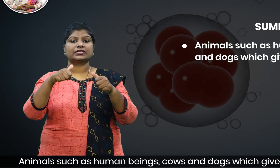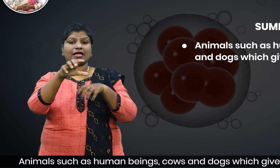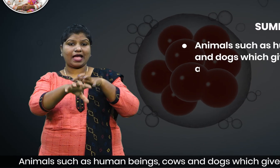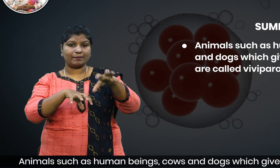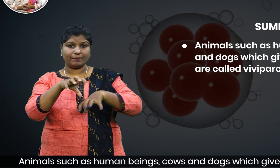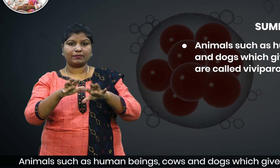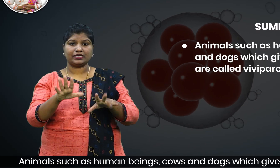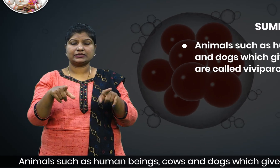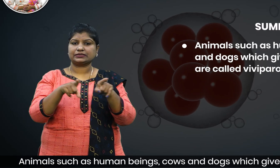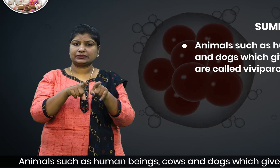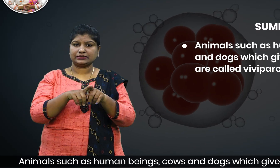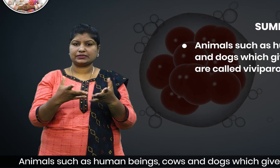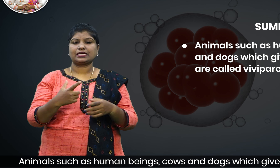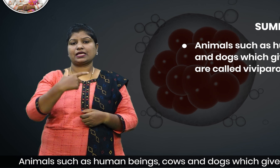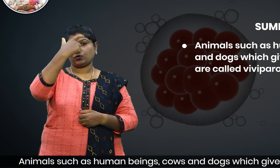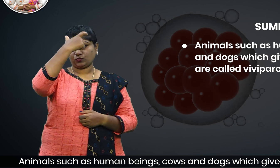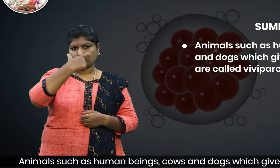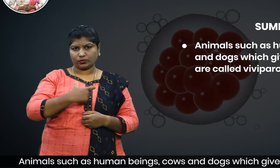Animals such as human beings,